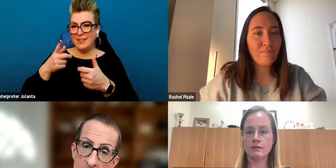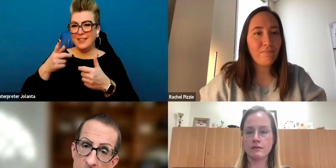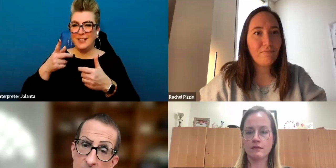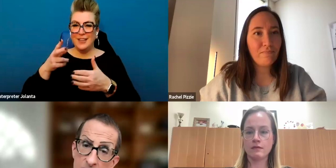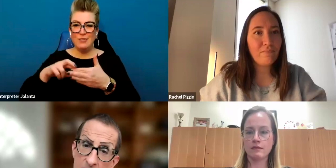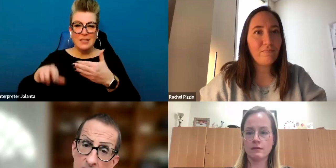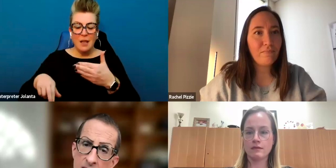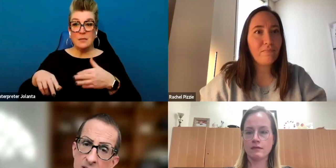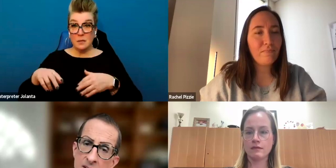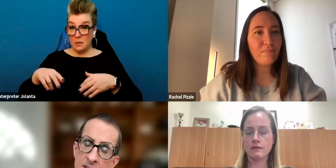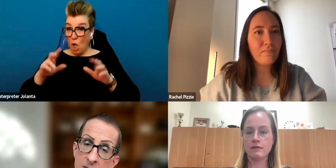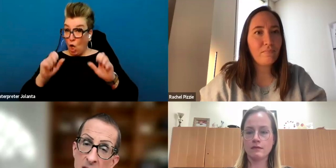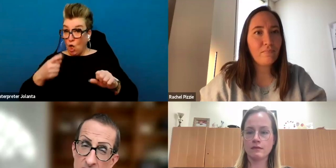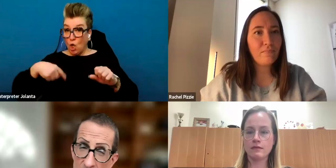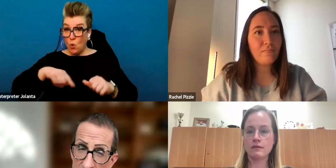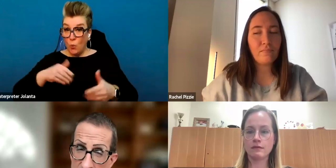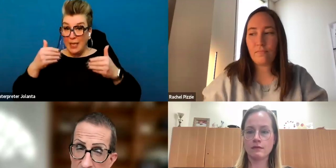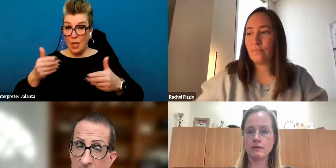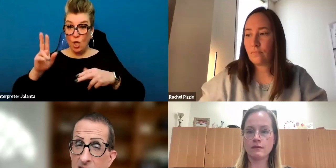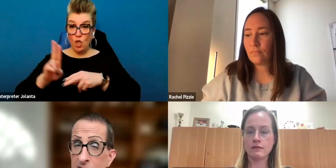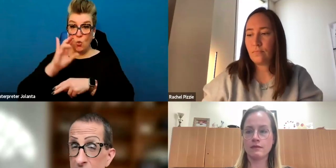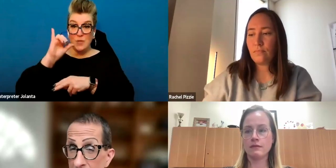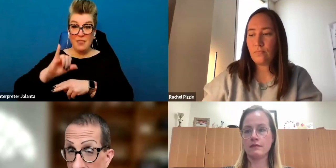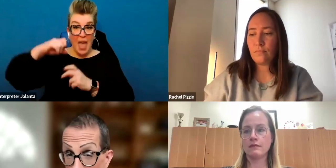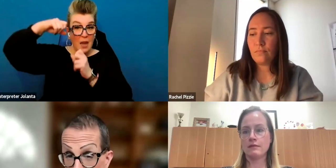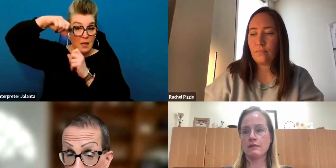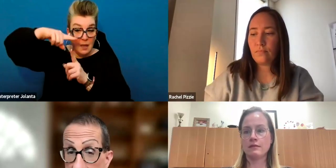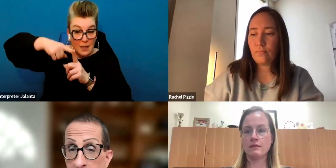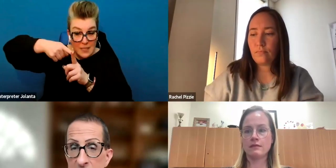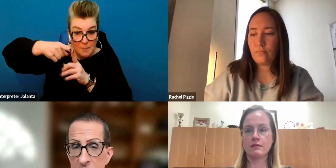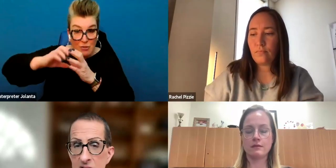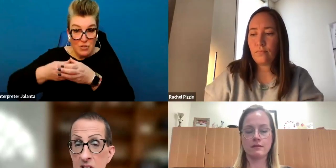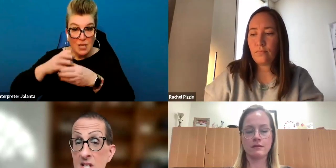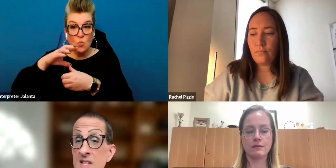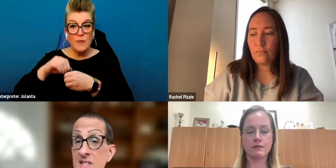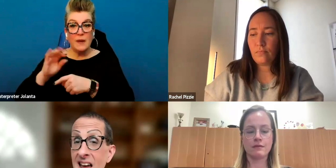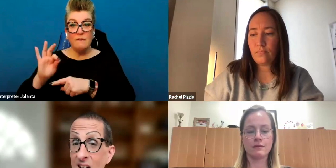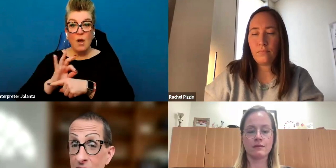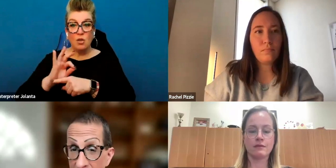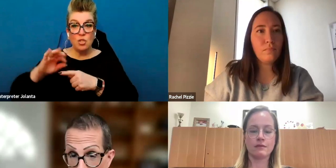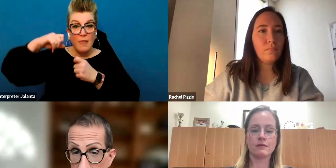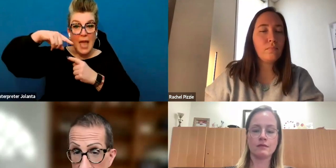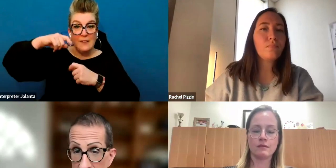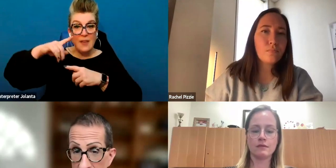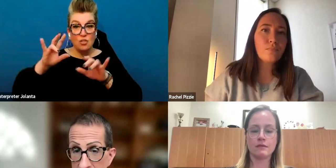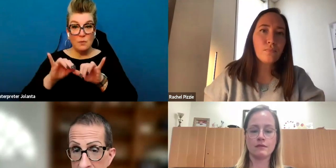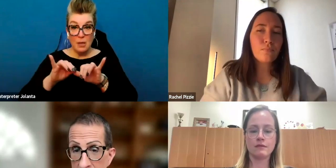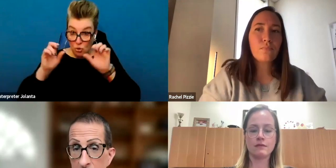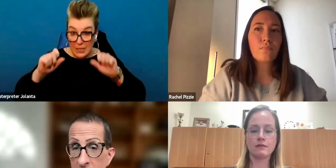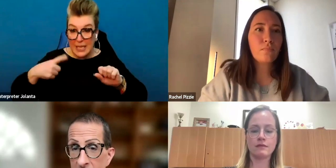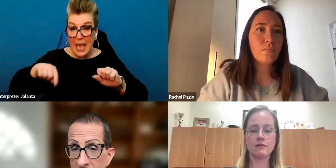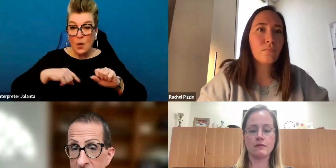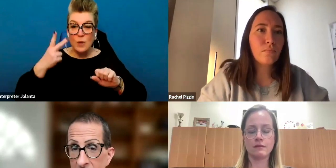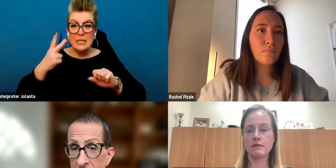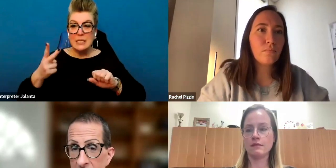we, use the specialization in our functional activation measures to see how that's related